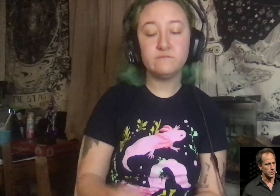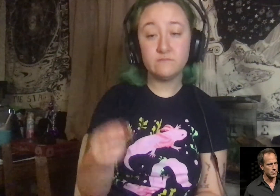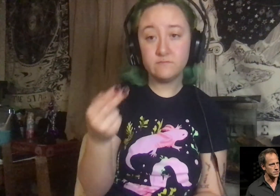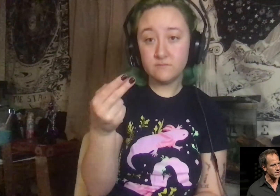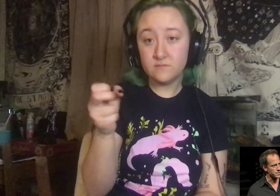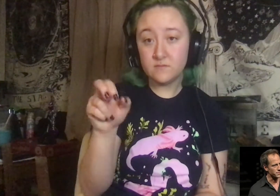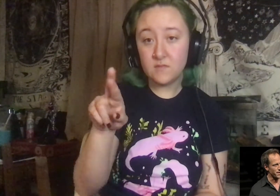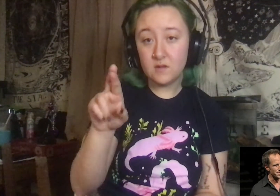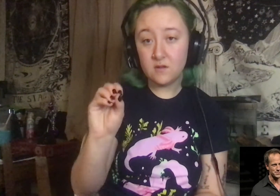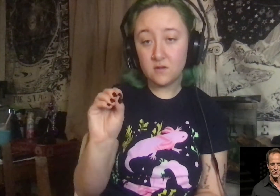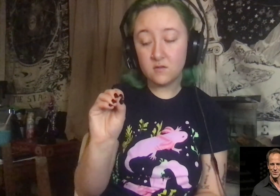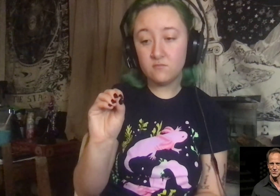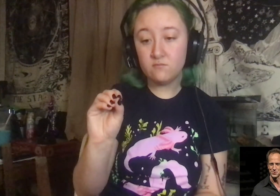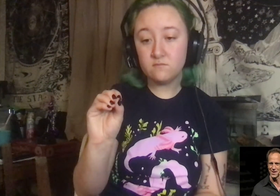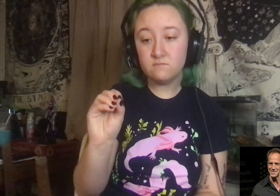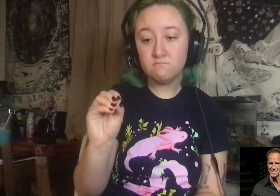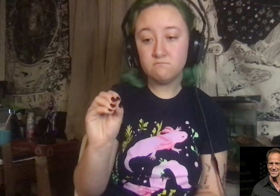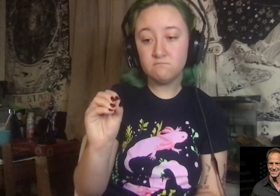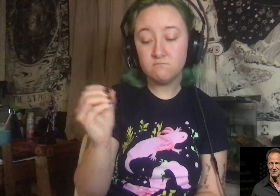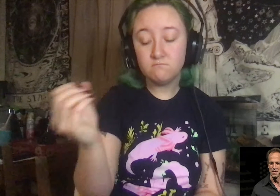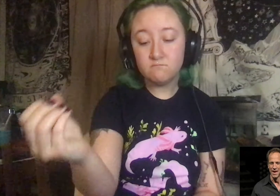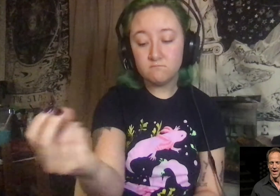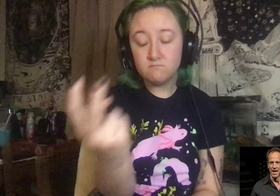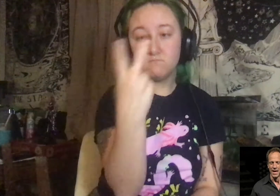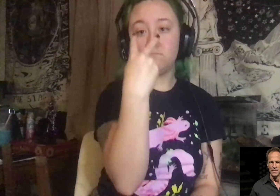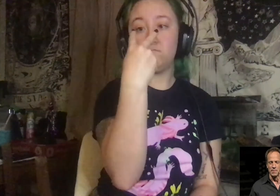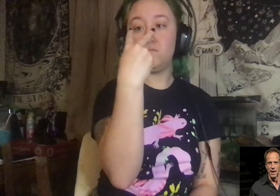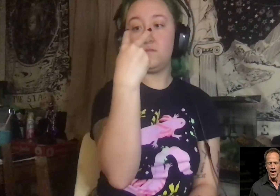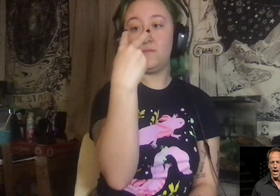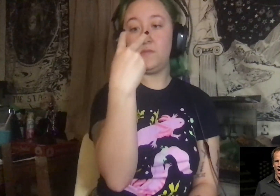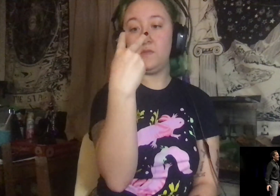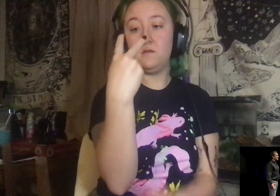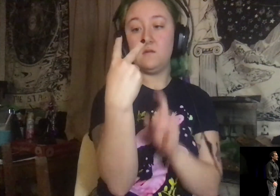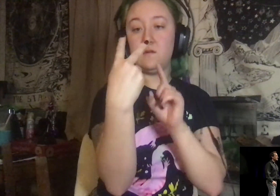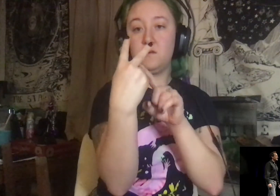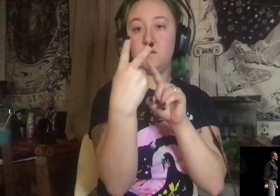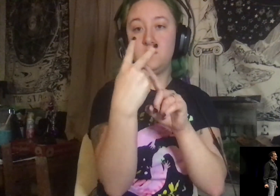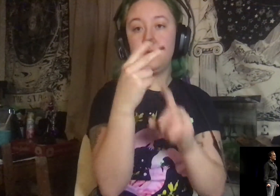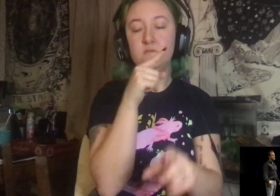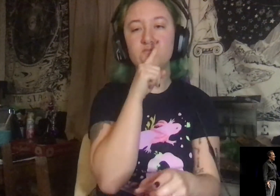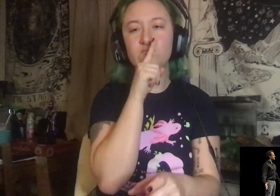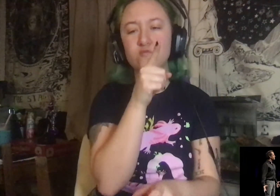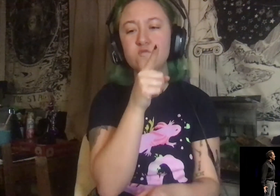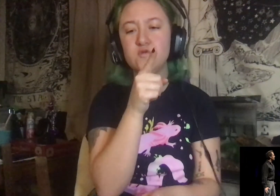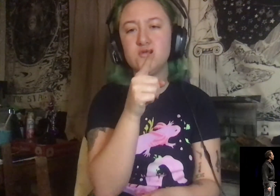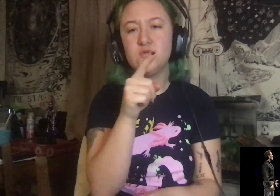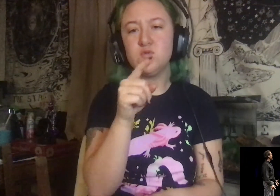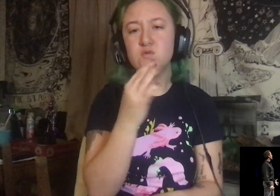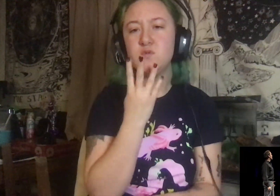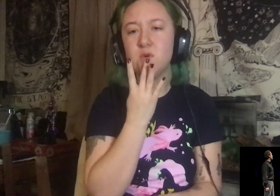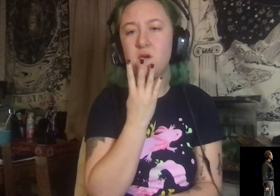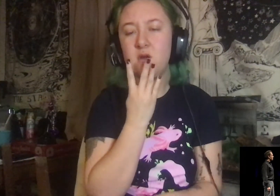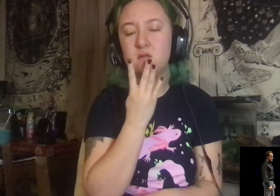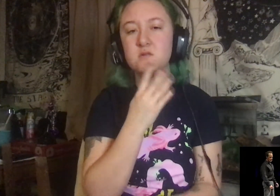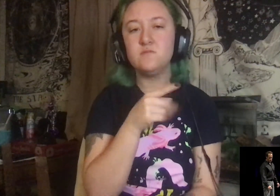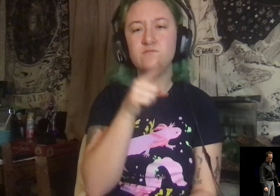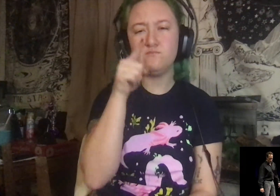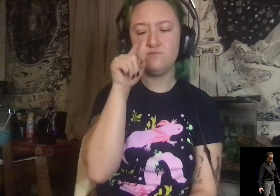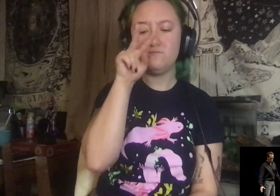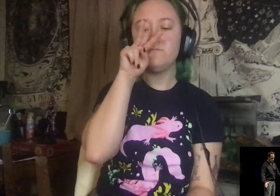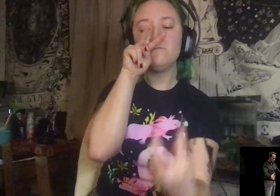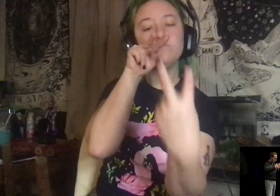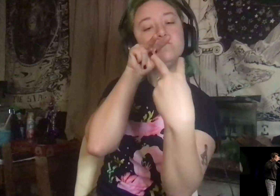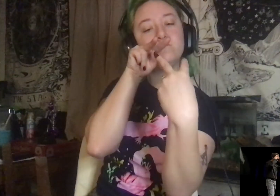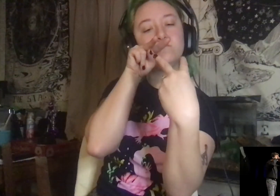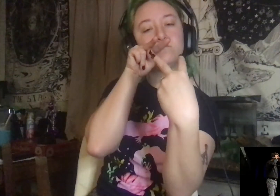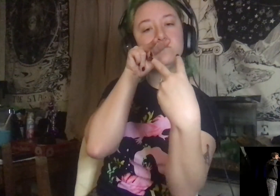hero comes face to face with his true identity. And I'm like, this is a jacked up metaphor. I don't like what I'm thinking right now,